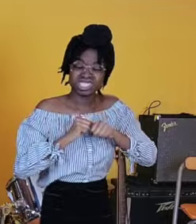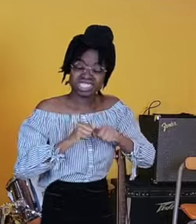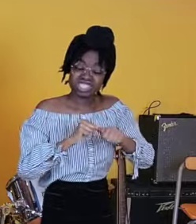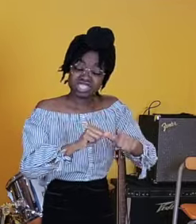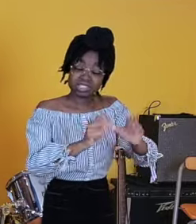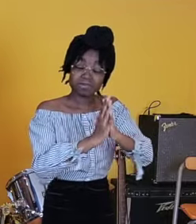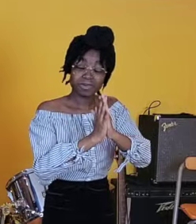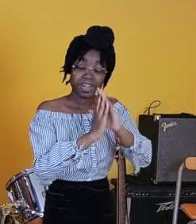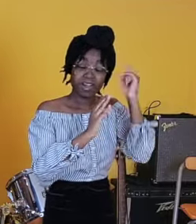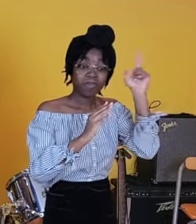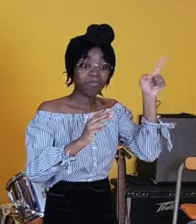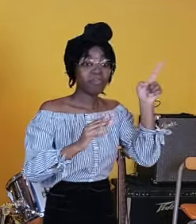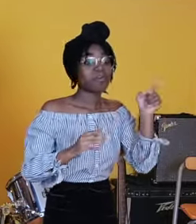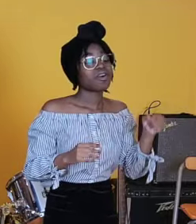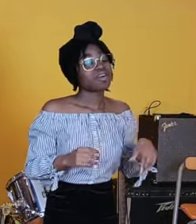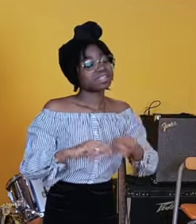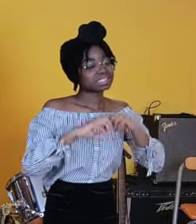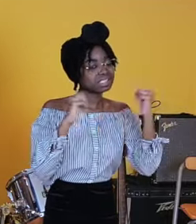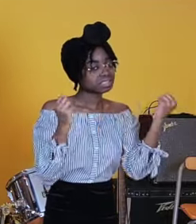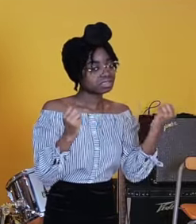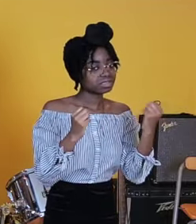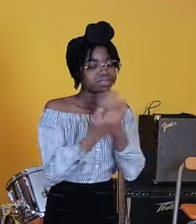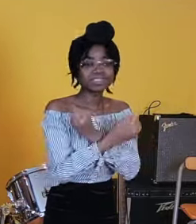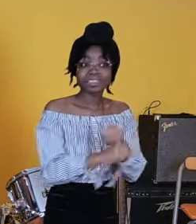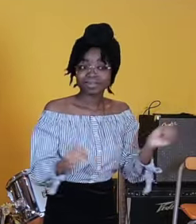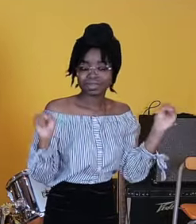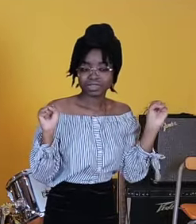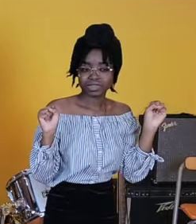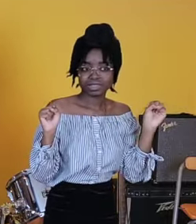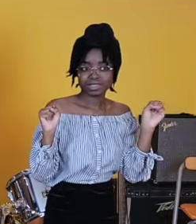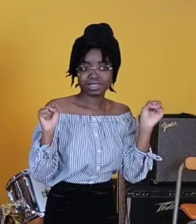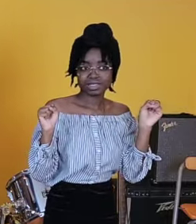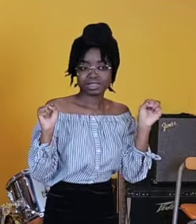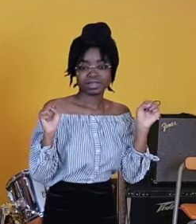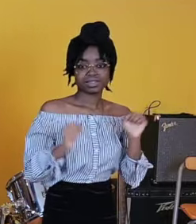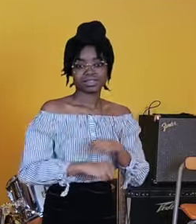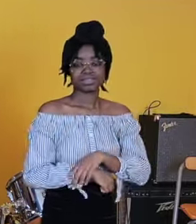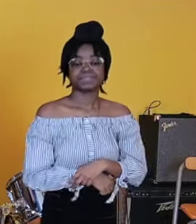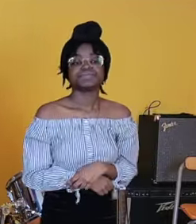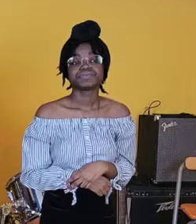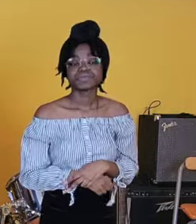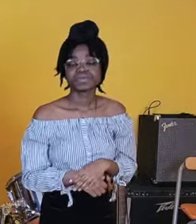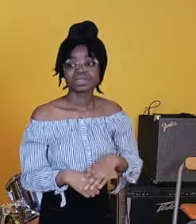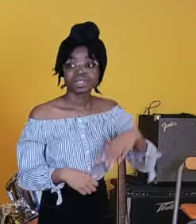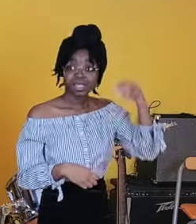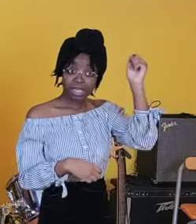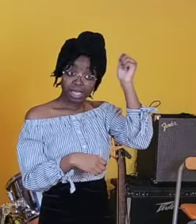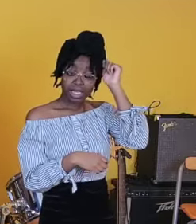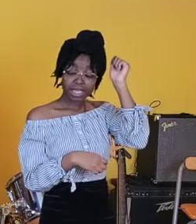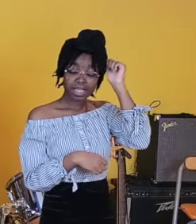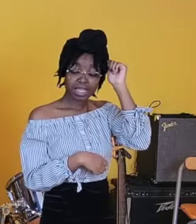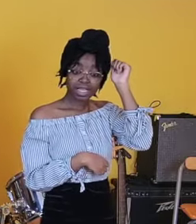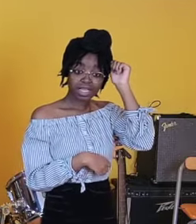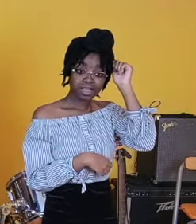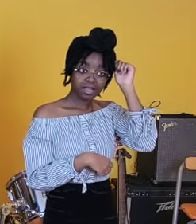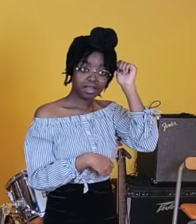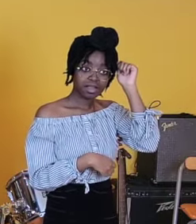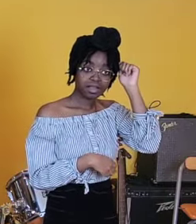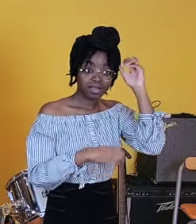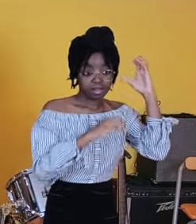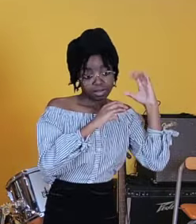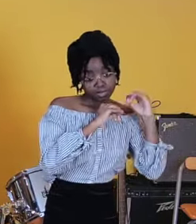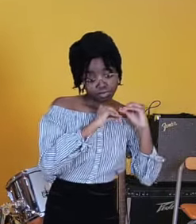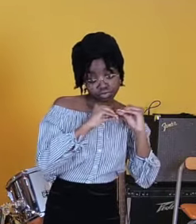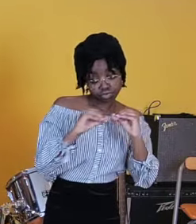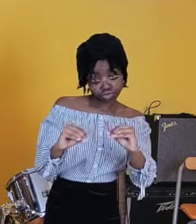their salvation. We pray for their salvation, right? So Adam did pass on